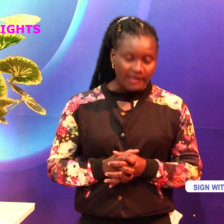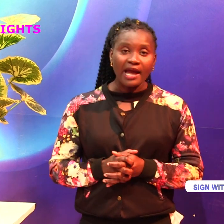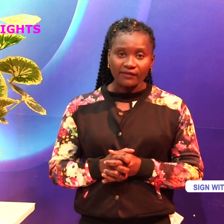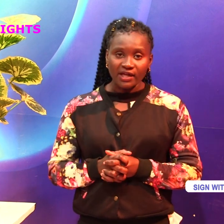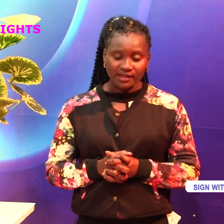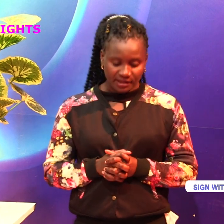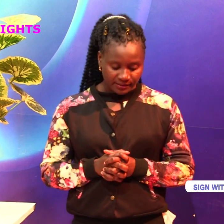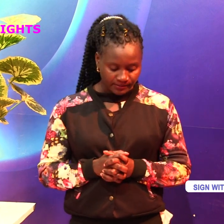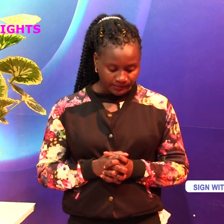nervous,